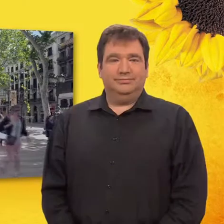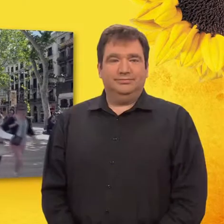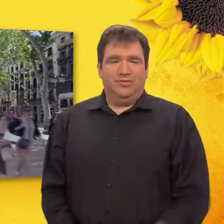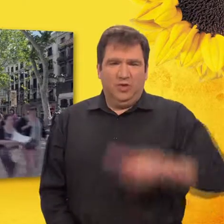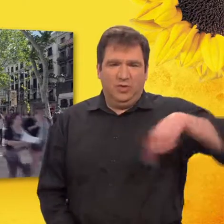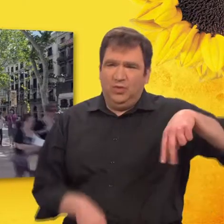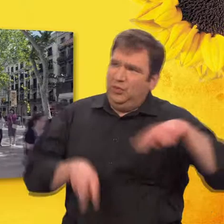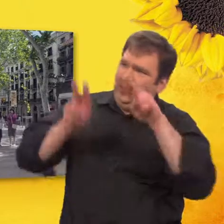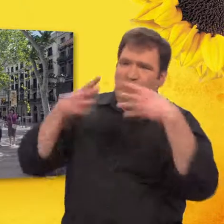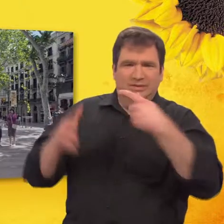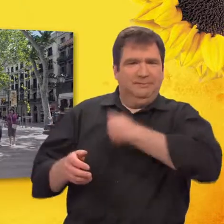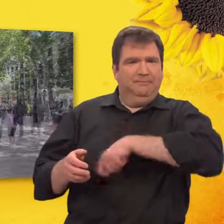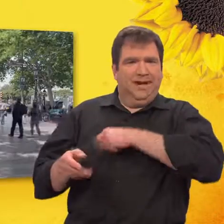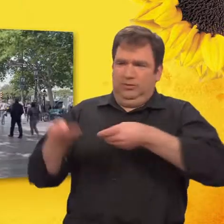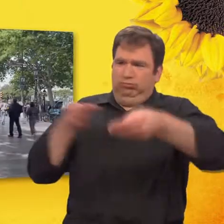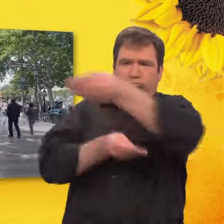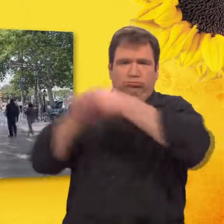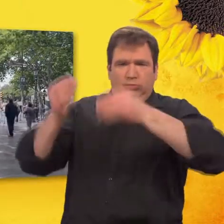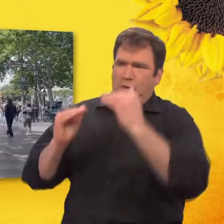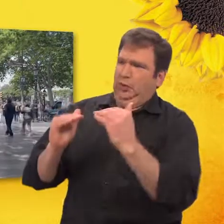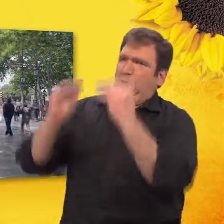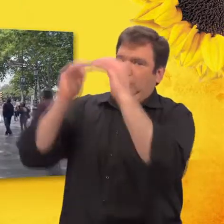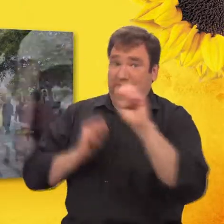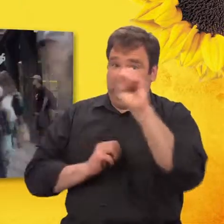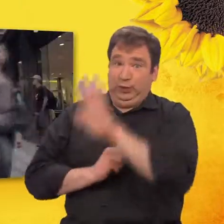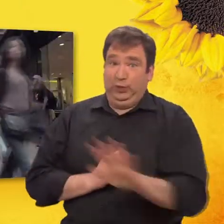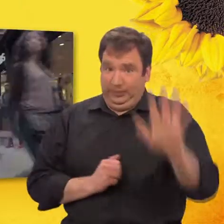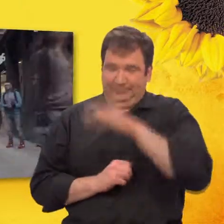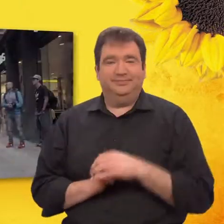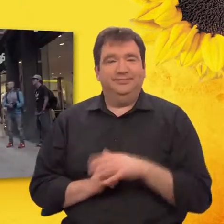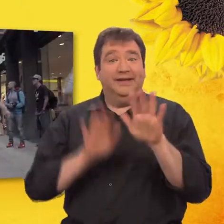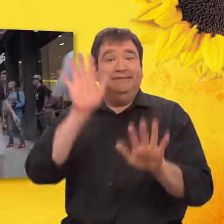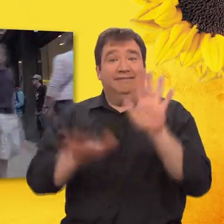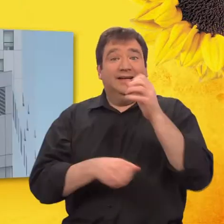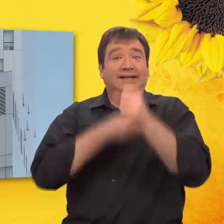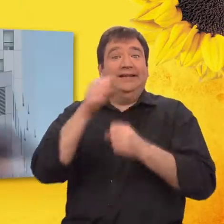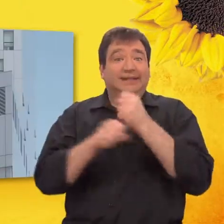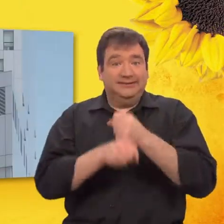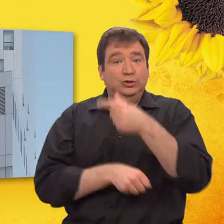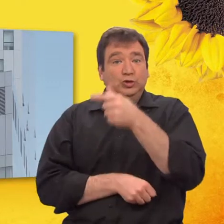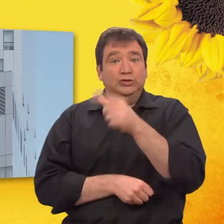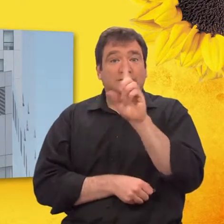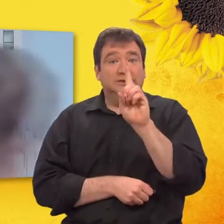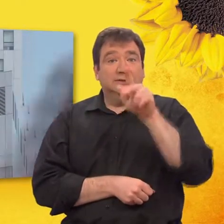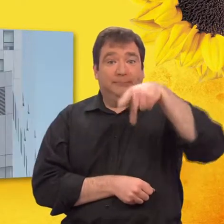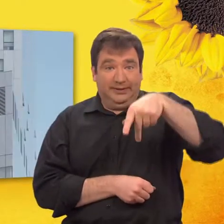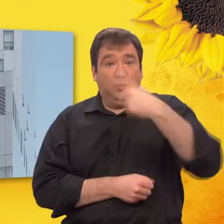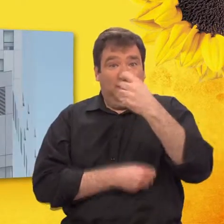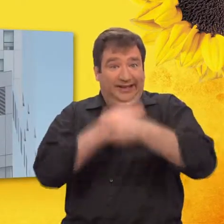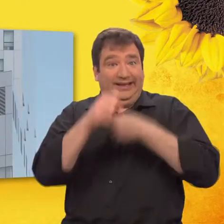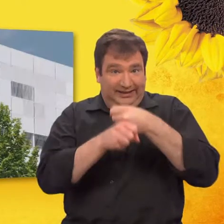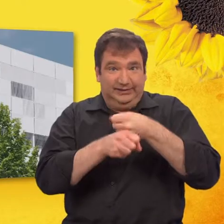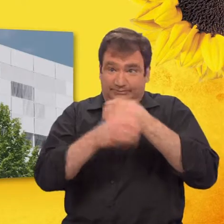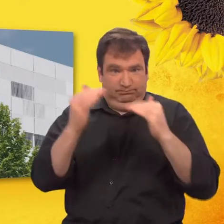Spain was considered a case of economic success in the European Union, For 15 years, Spain's gross